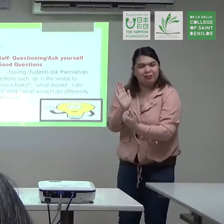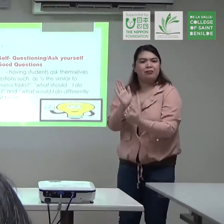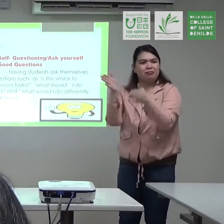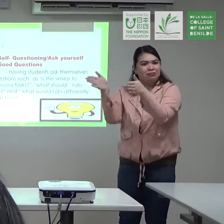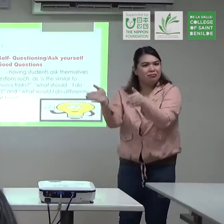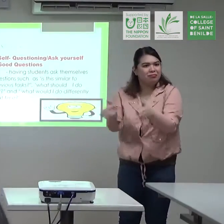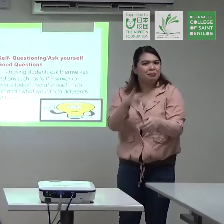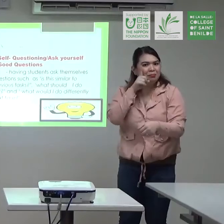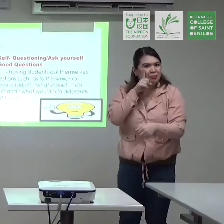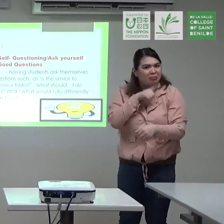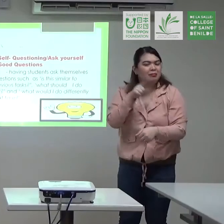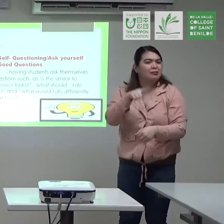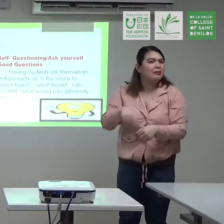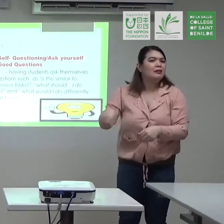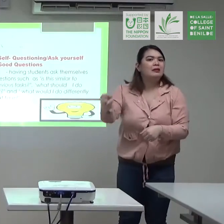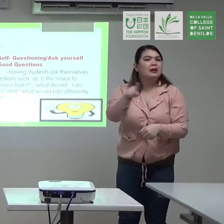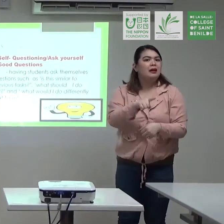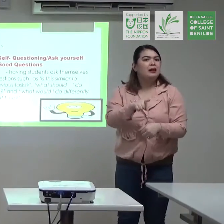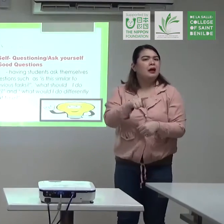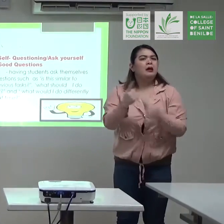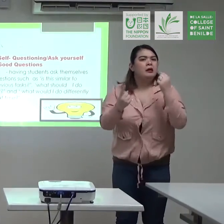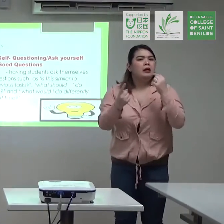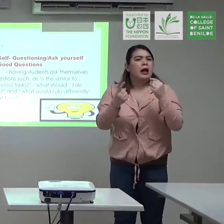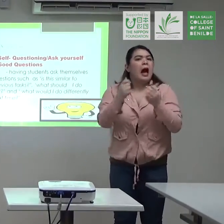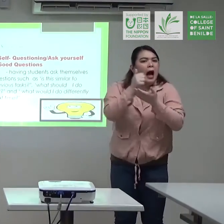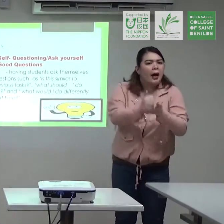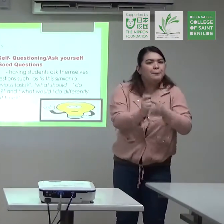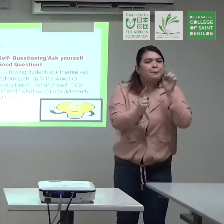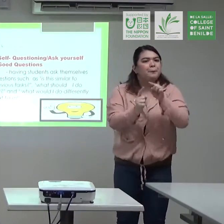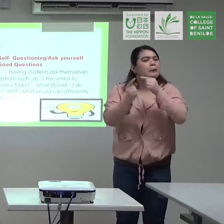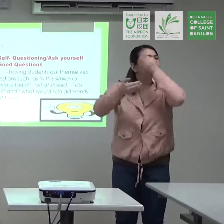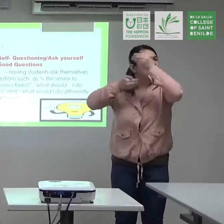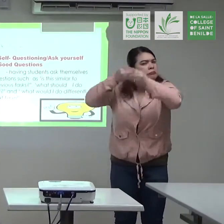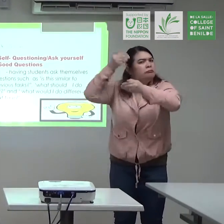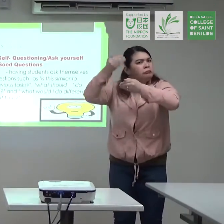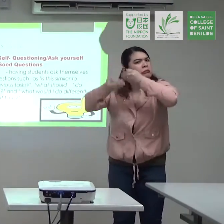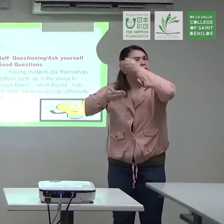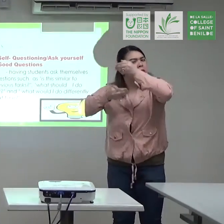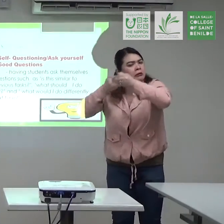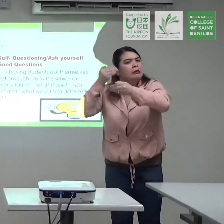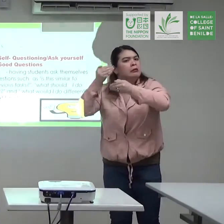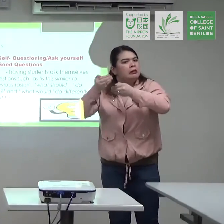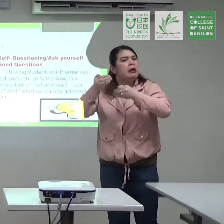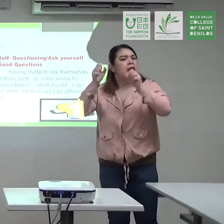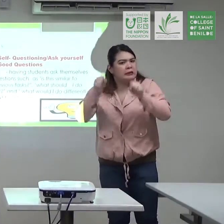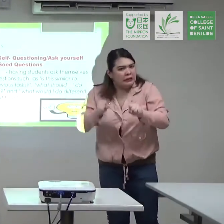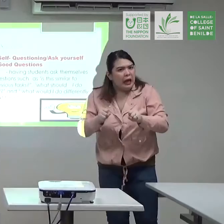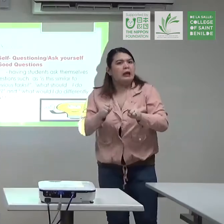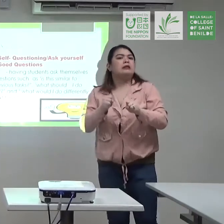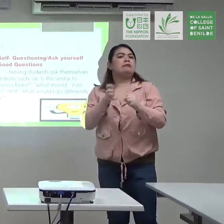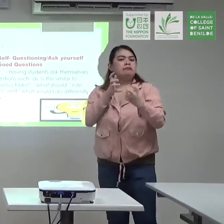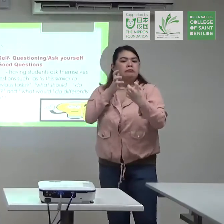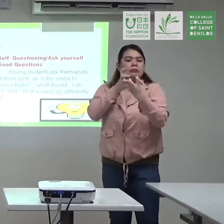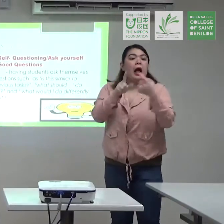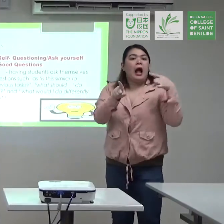really go about arranging their thoughts so that their thinking process can really help